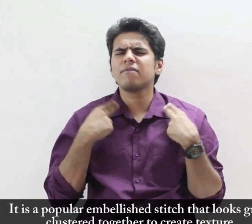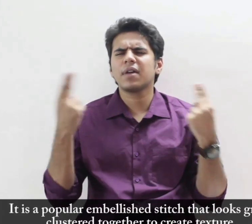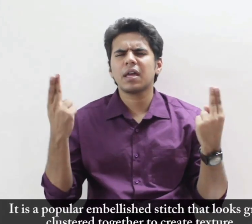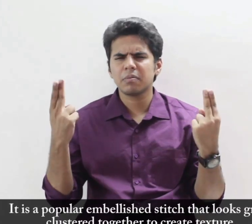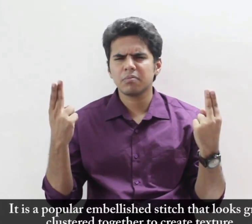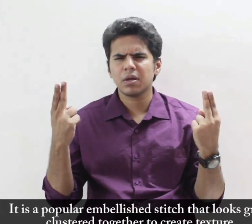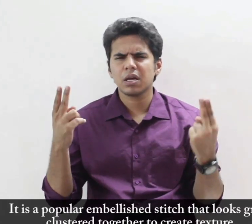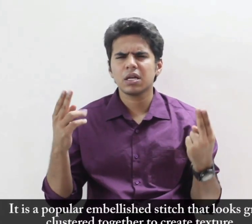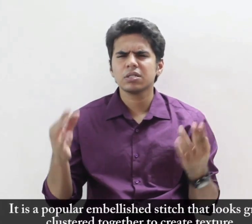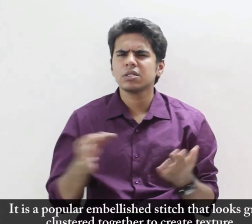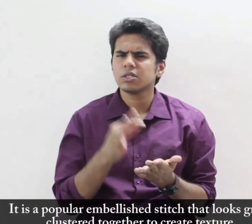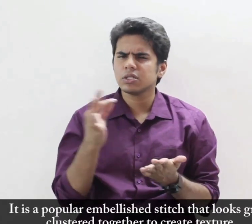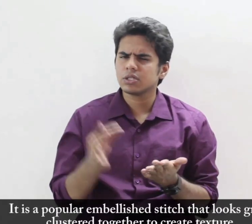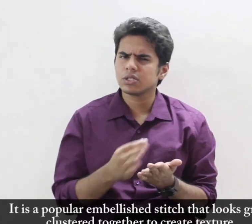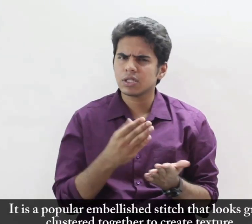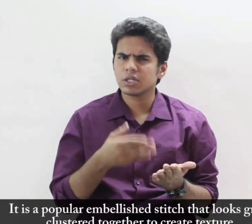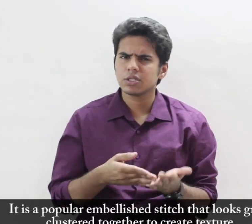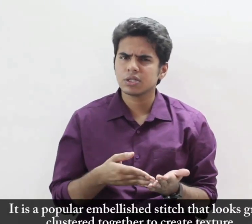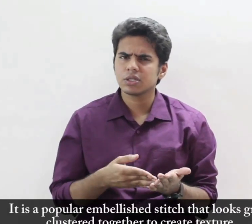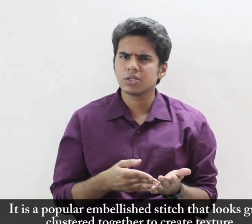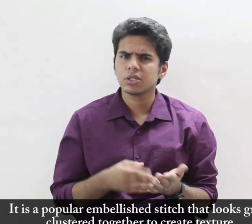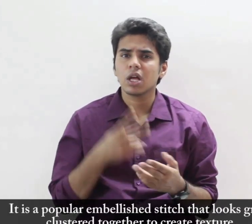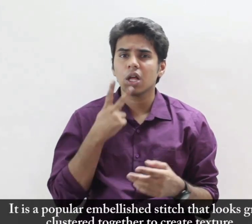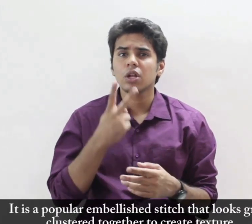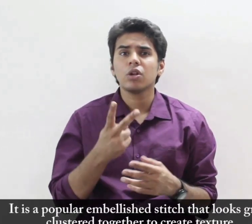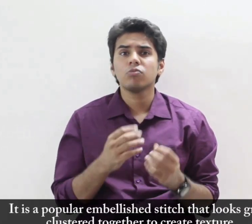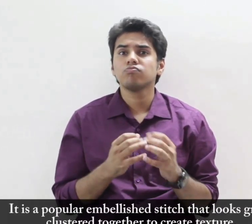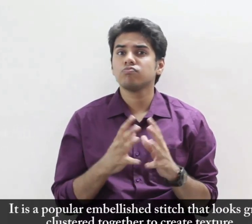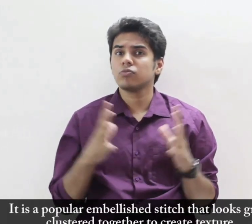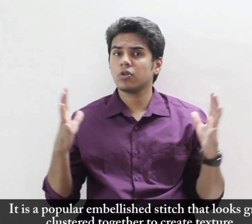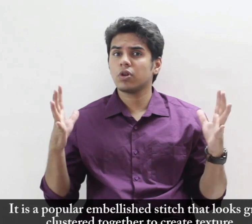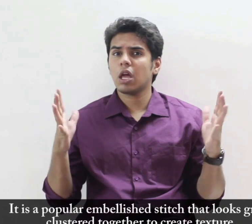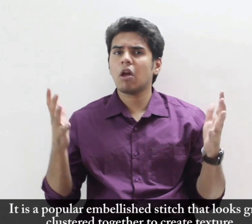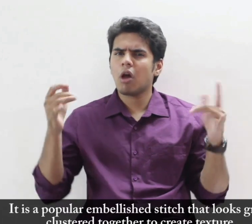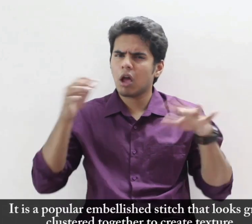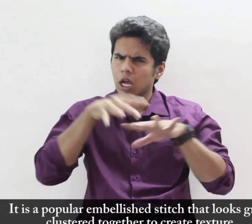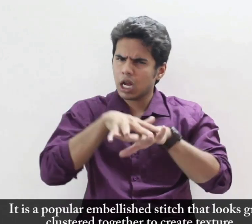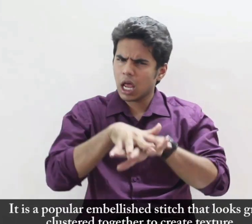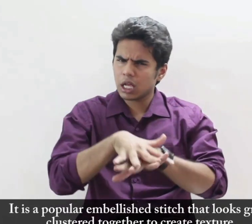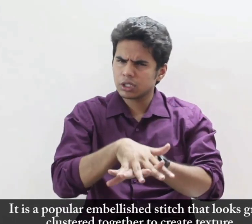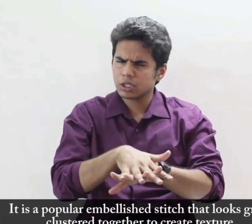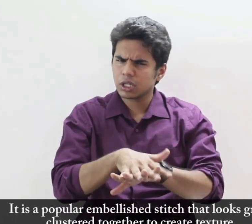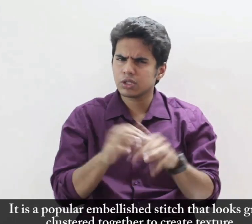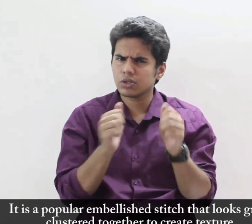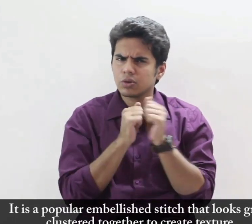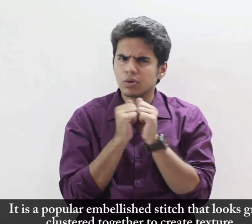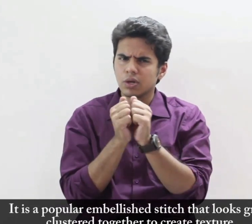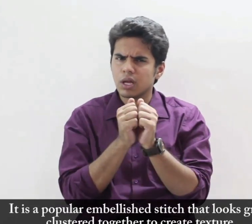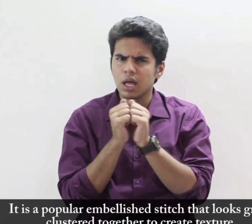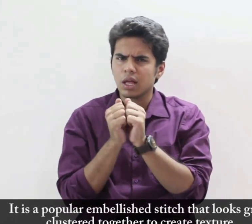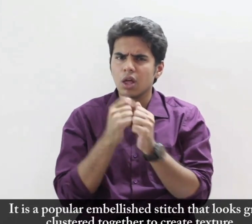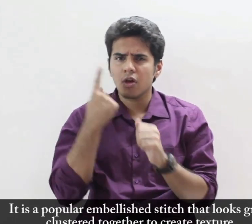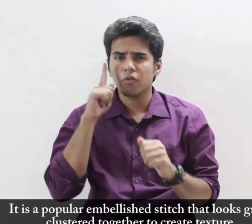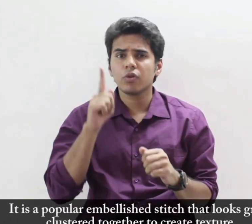It is a popular embellished stitch that looks great clustered together to create texture